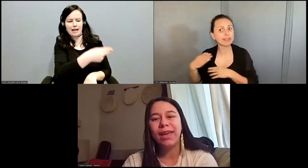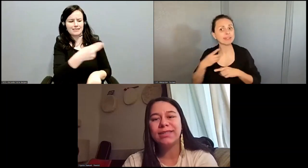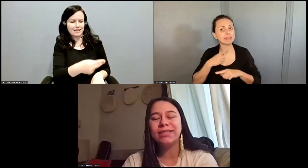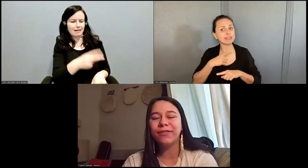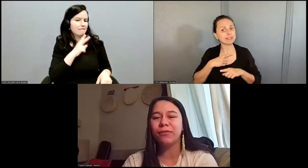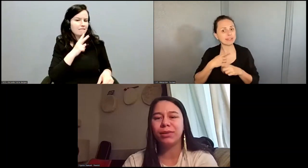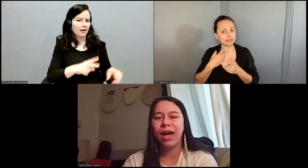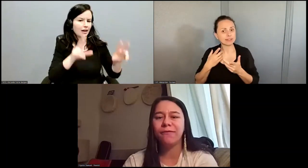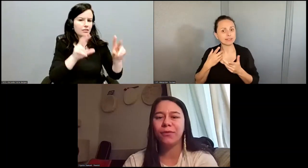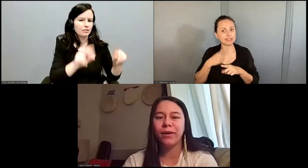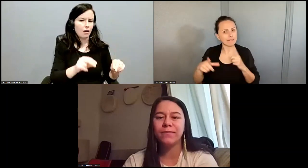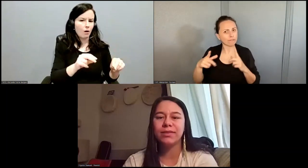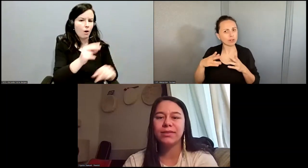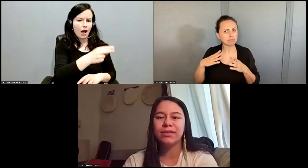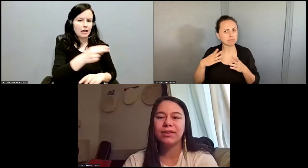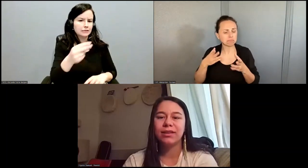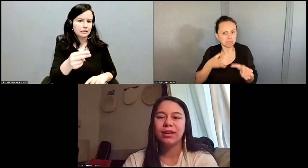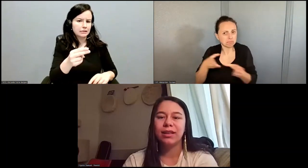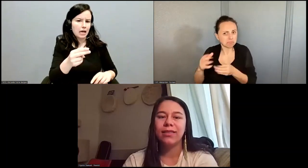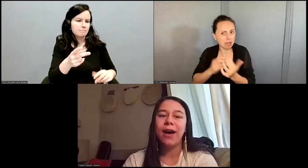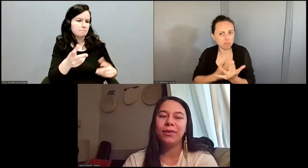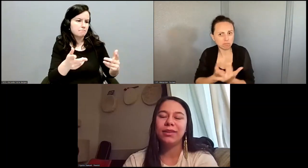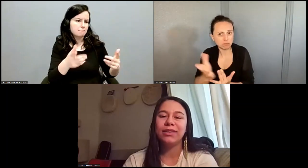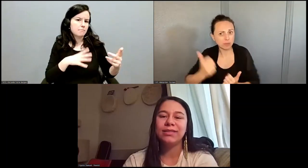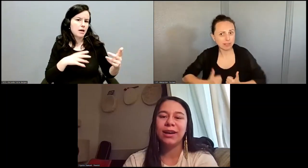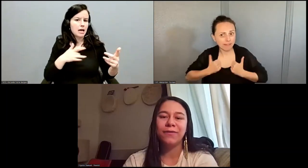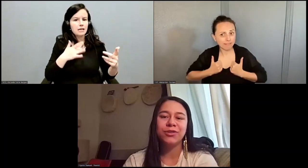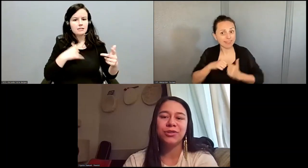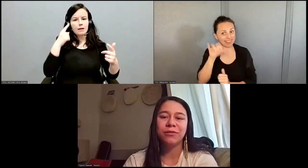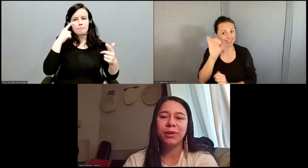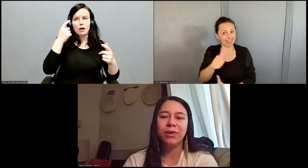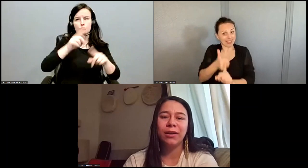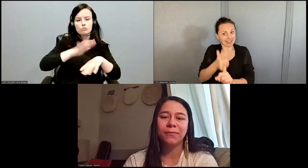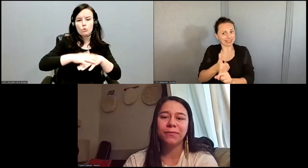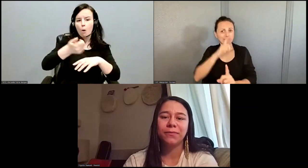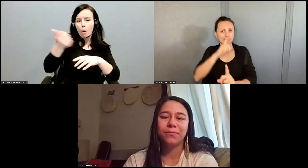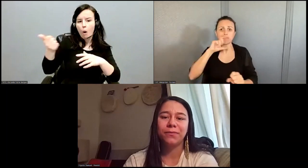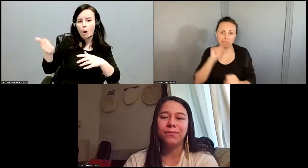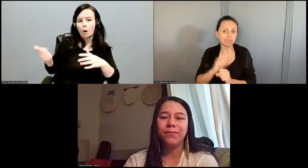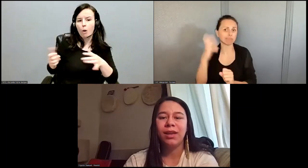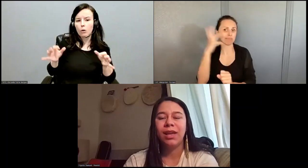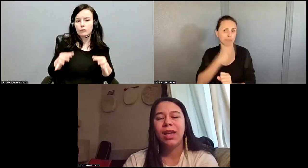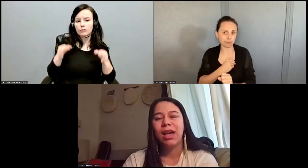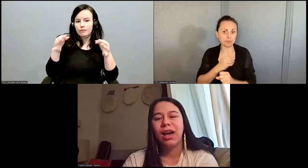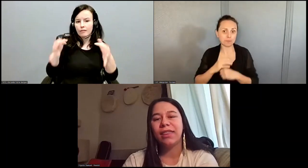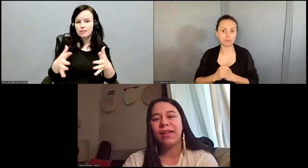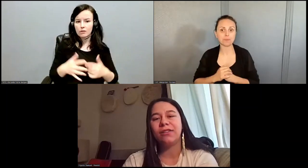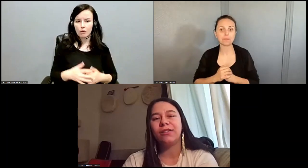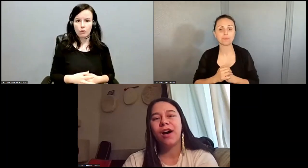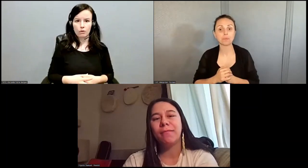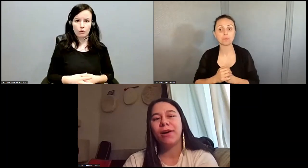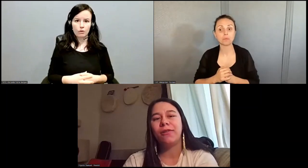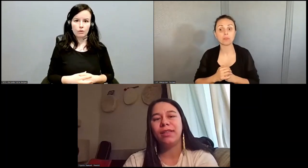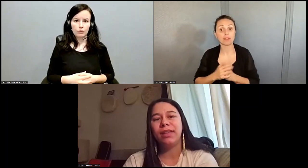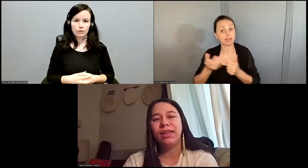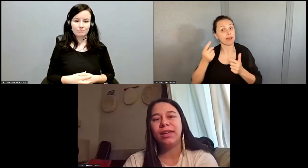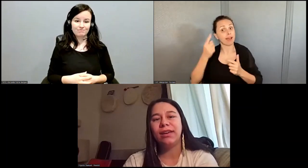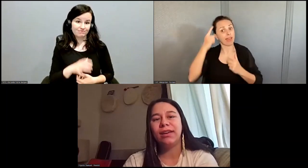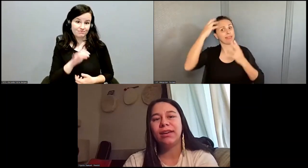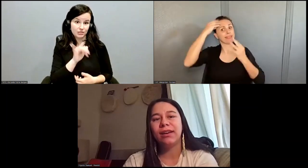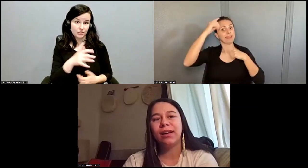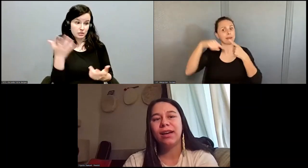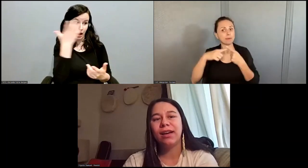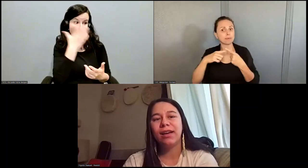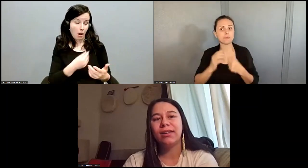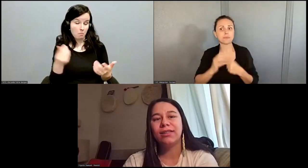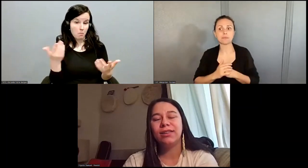different ways, in different platforms. That within itself is true beauty. I think a lot about